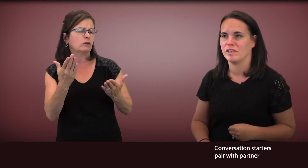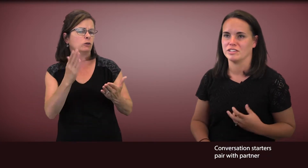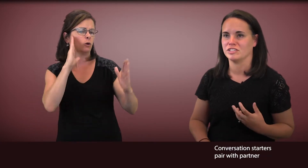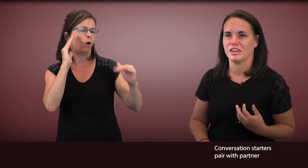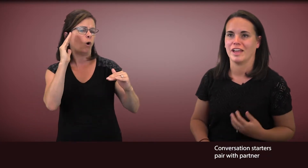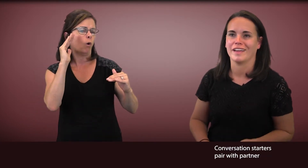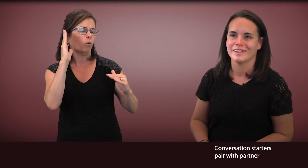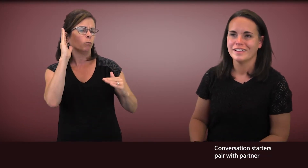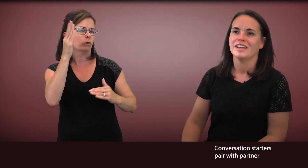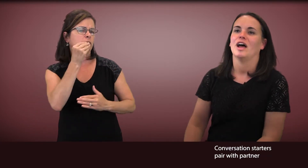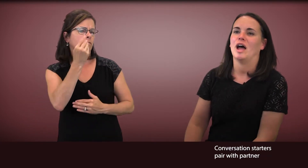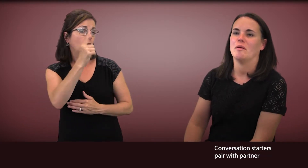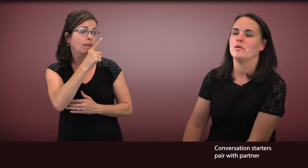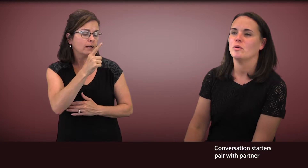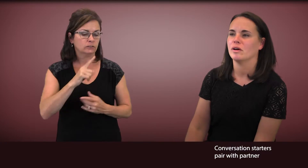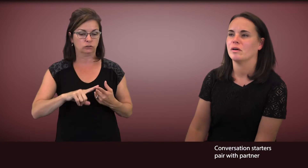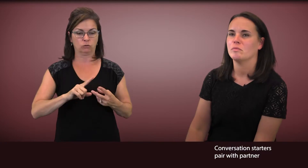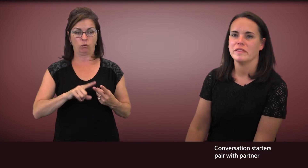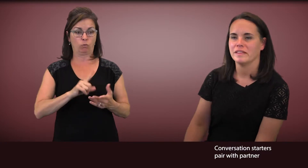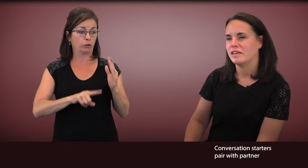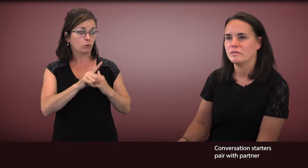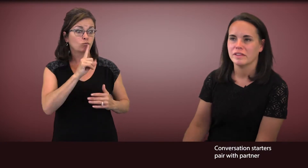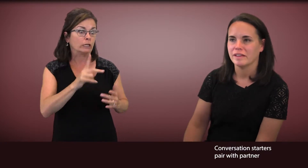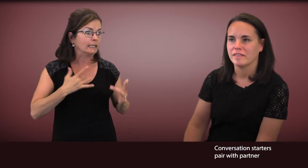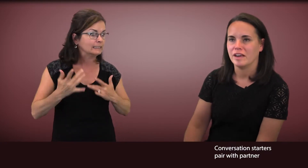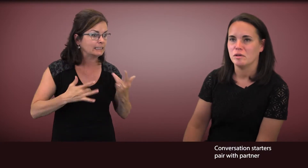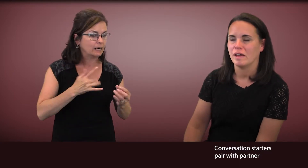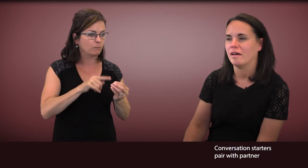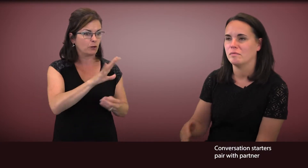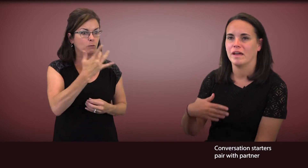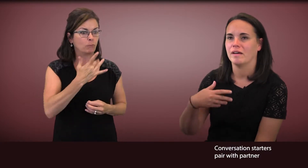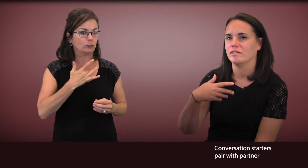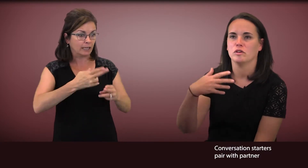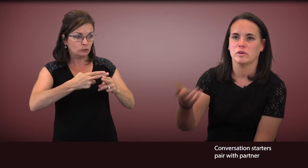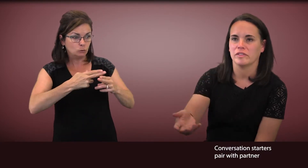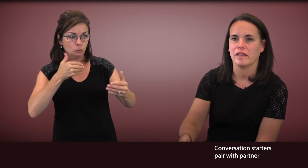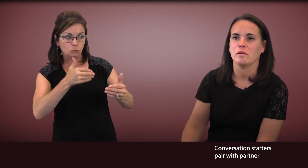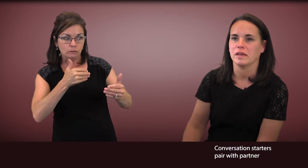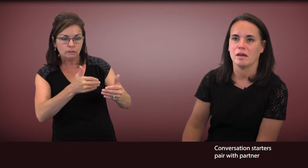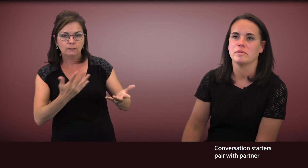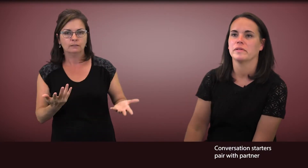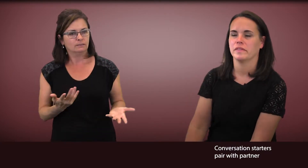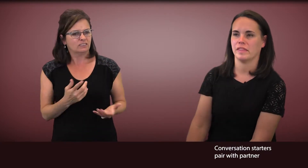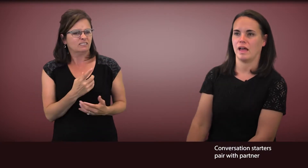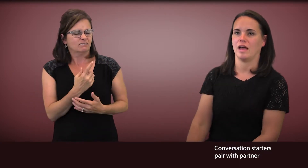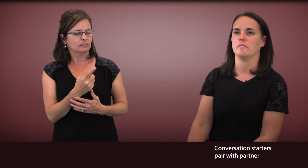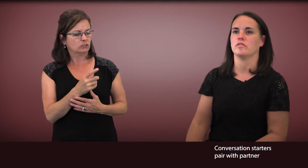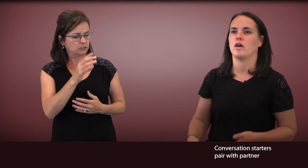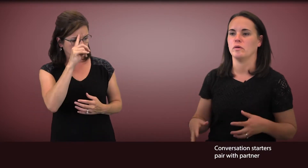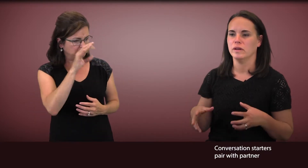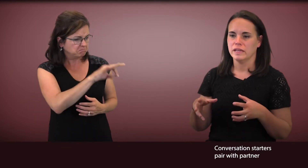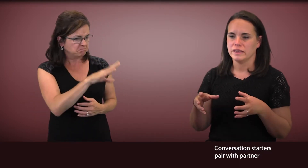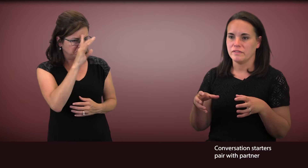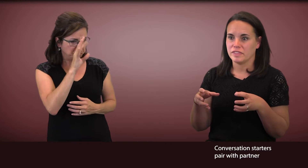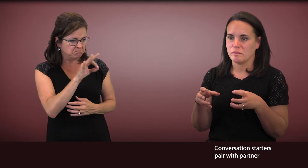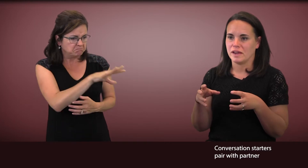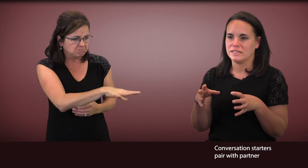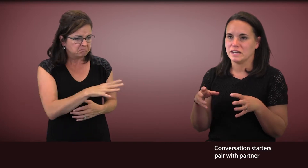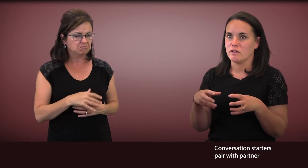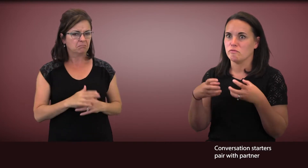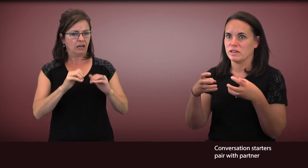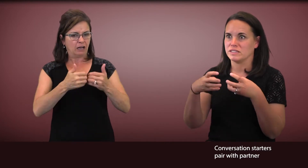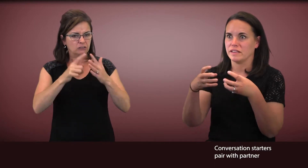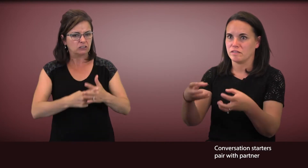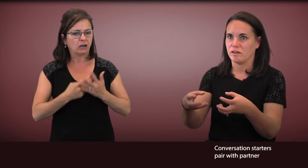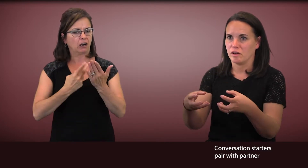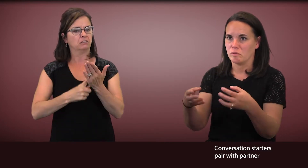get for lunch today, or one thing that you're really excited about your birthday coming up. So giving them an